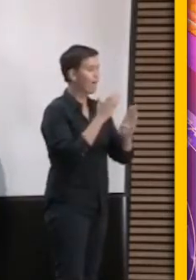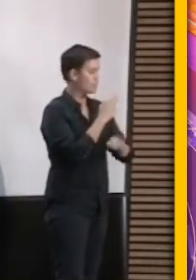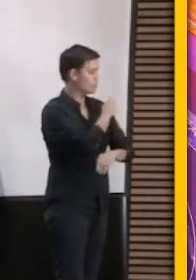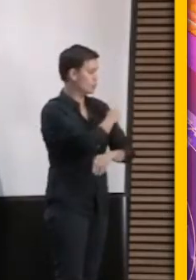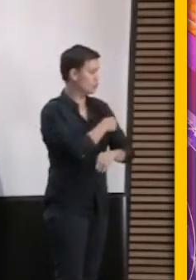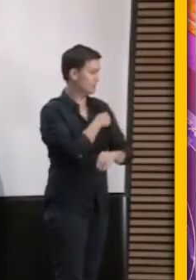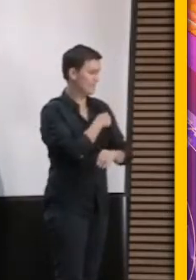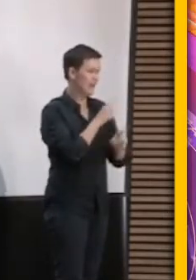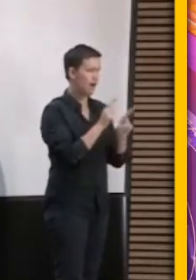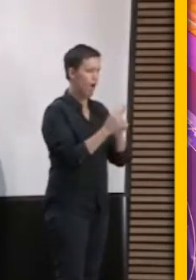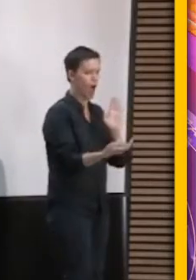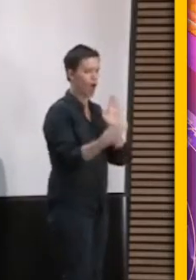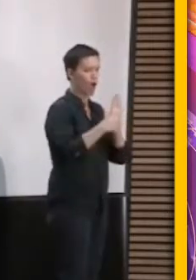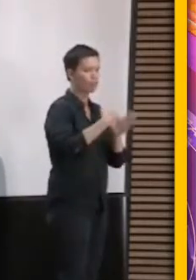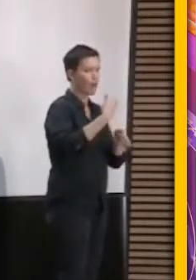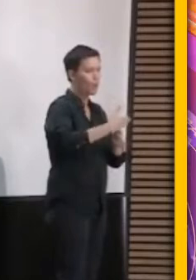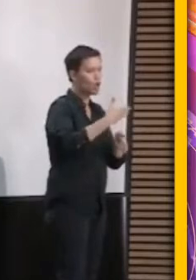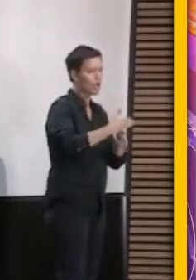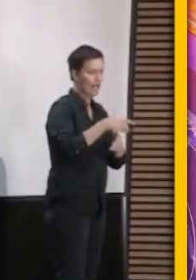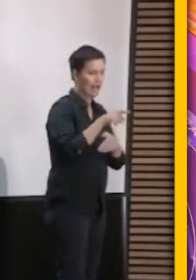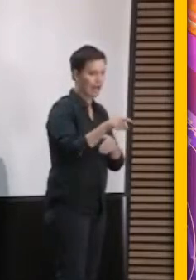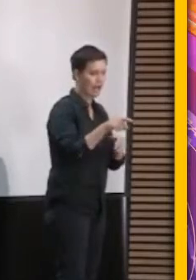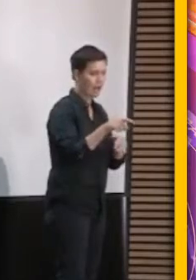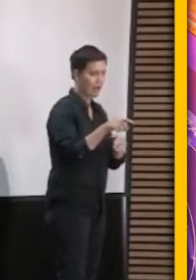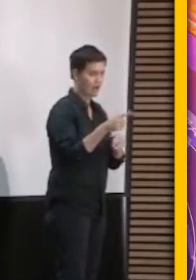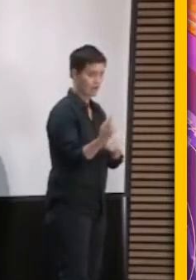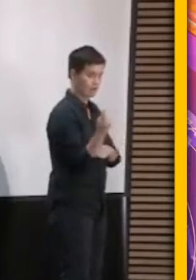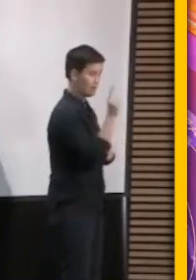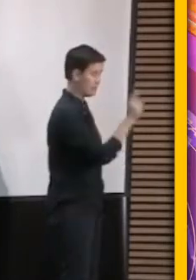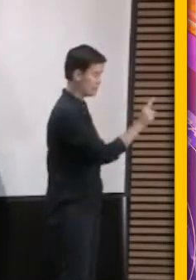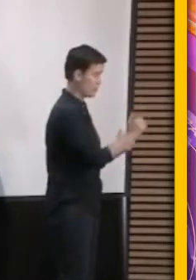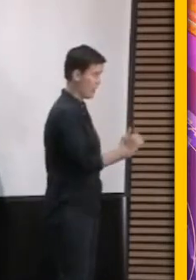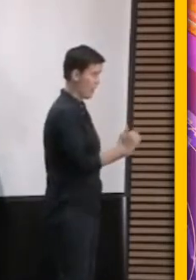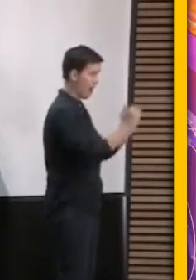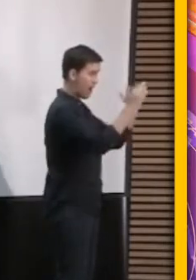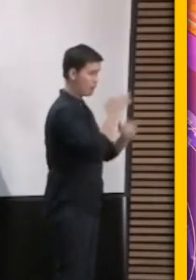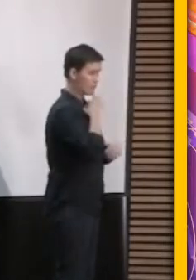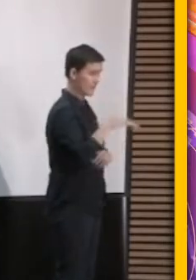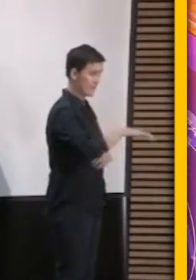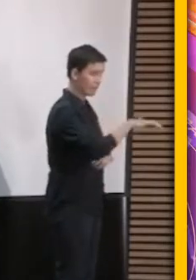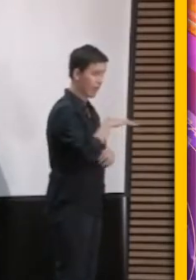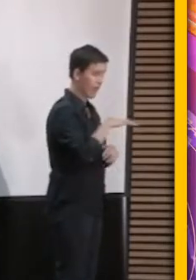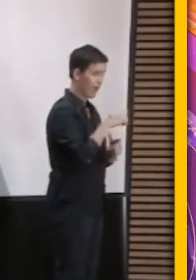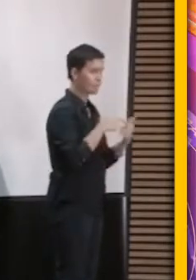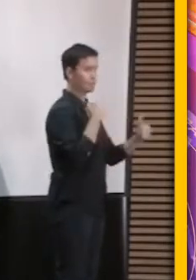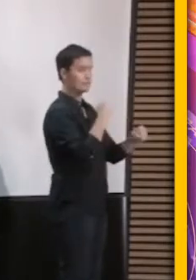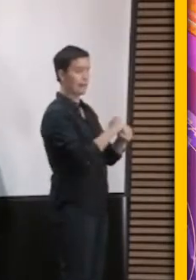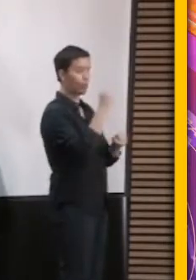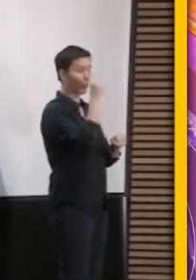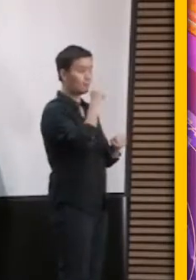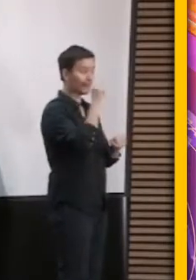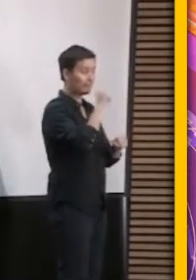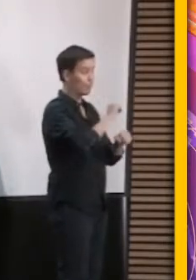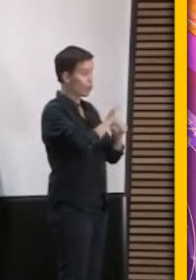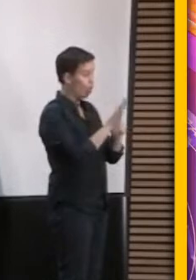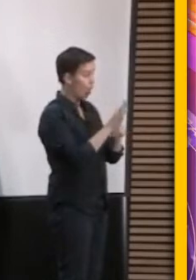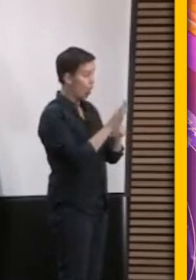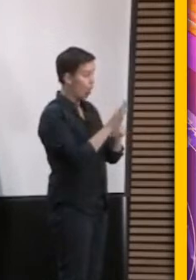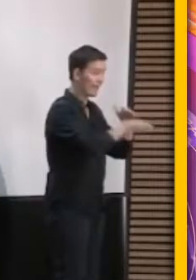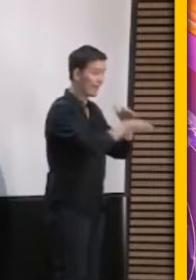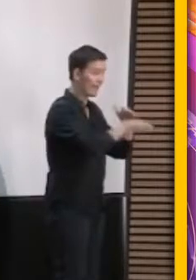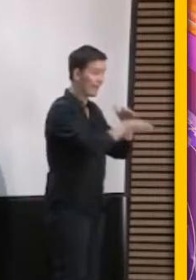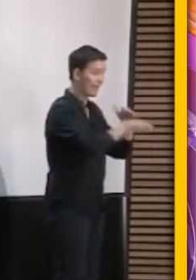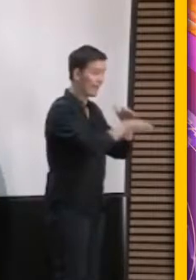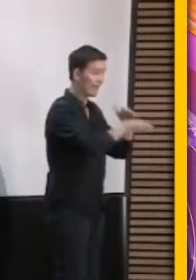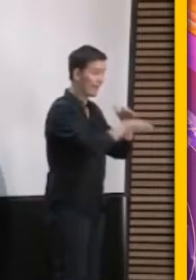contractors, particularly in the riskiest places such as entry and exit points in public areas, and replace them with Defence Force staff. Where we